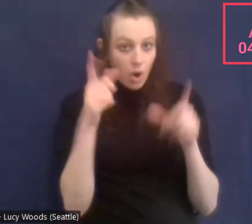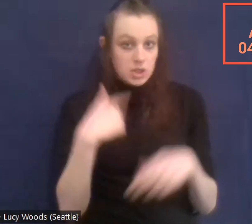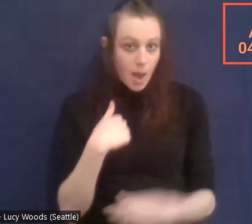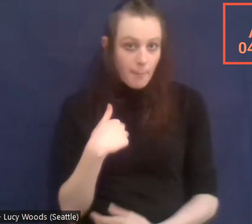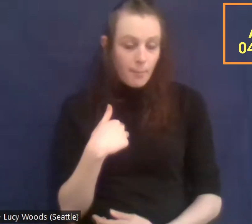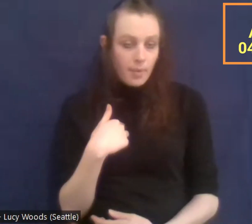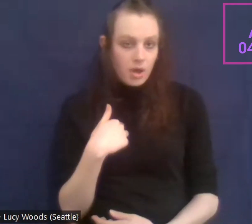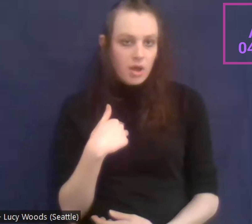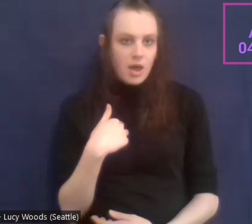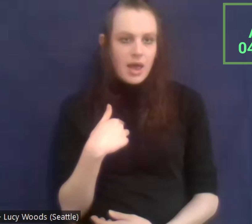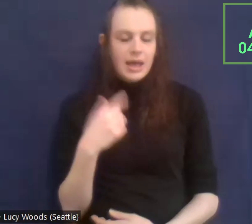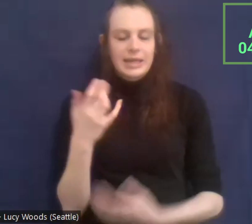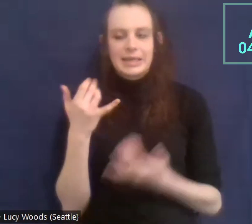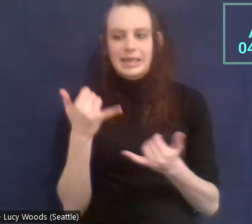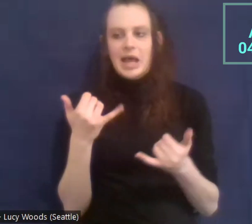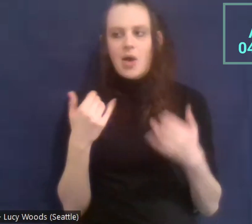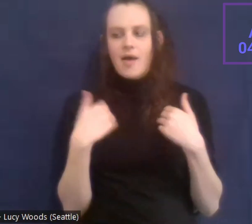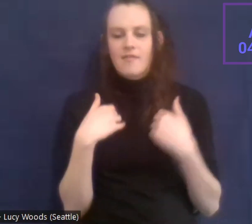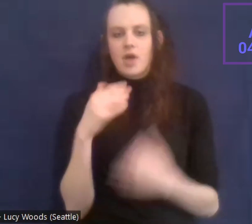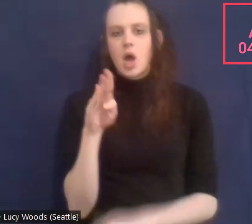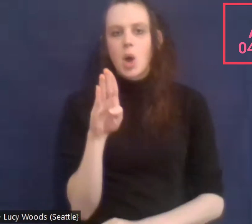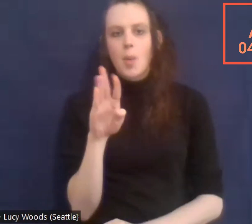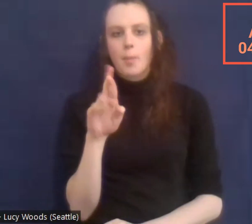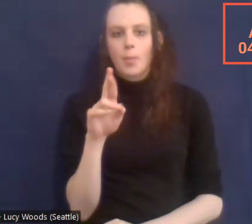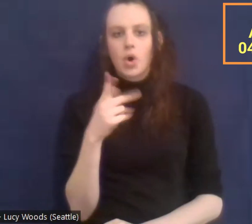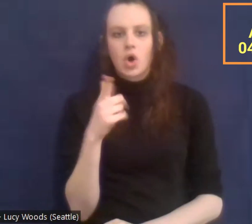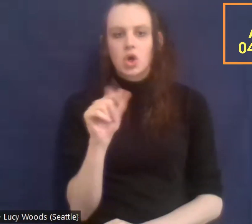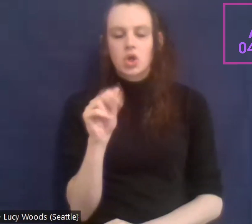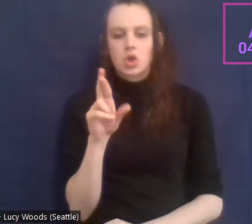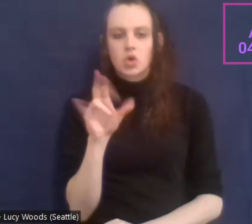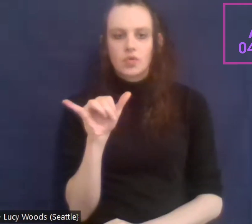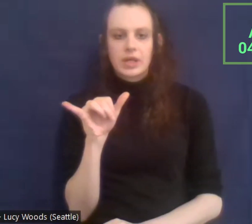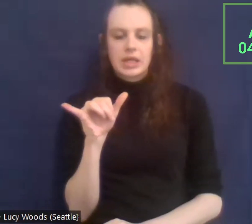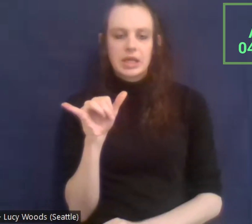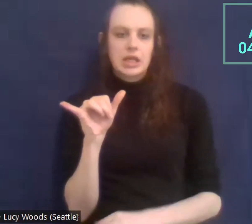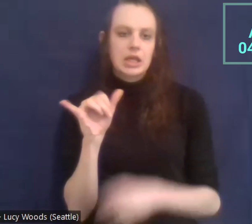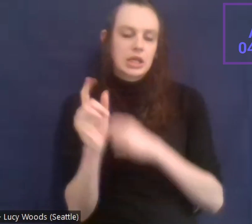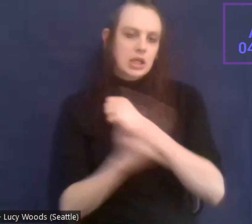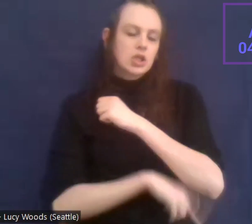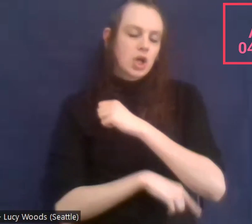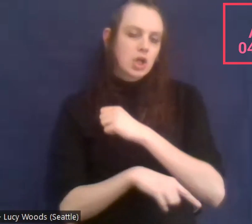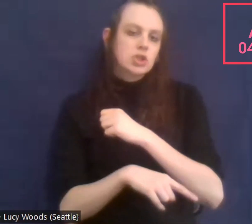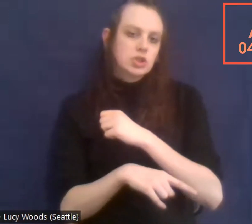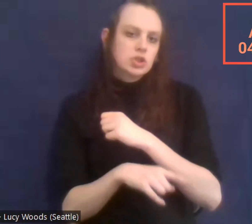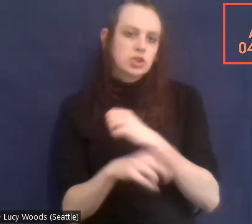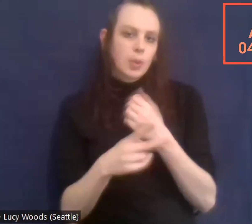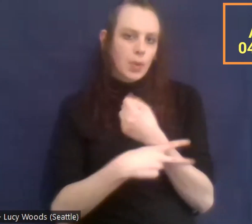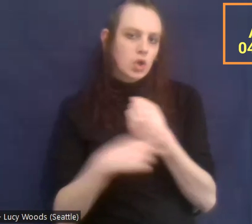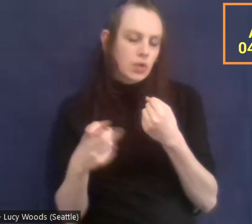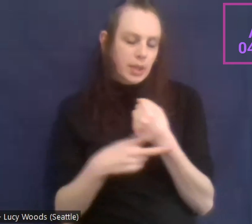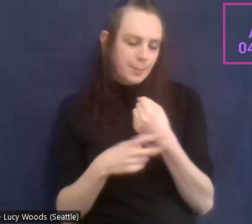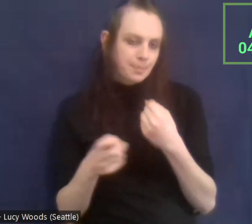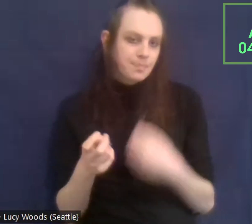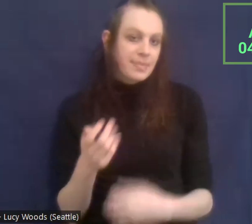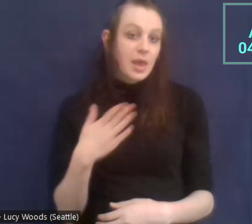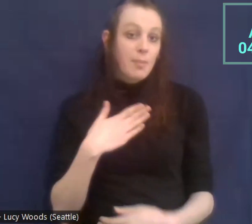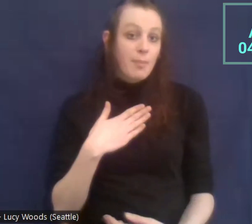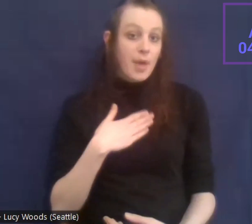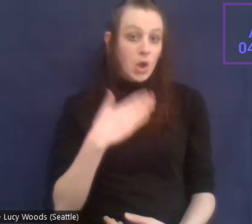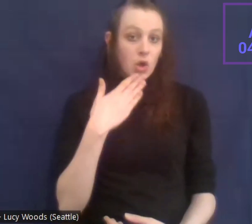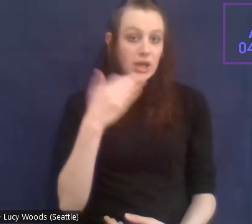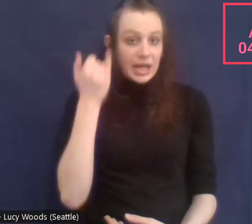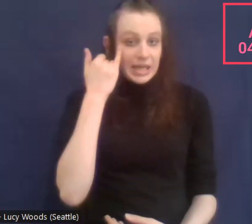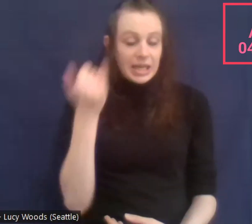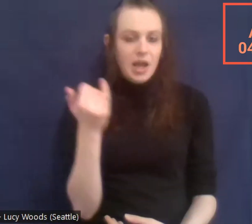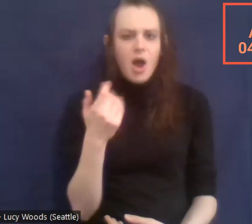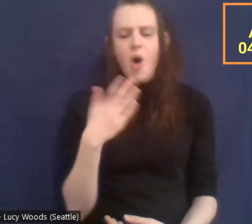a burglary charge. And I had this good idea because I have lots of good ideas. And the good idea then was to say, "Oh, I was kicked out of my house.